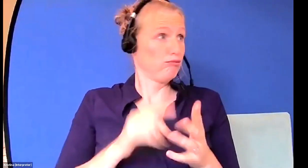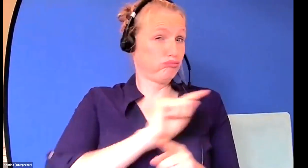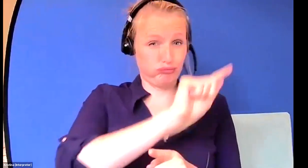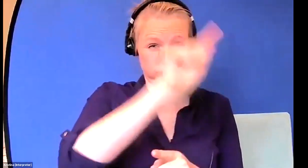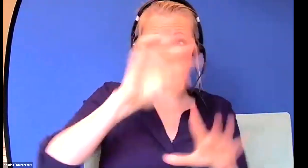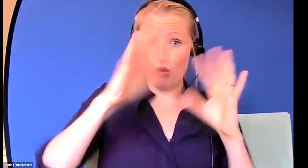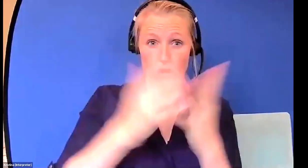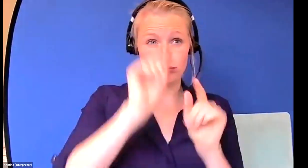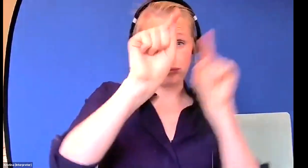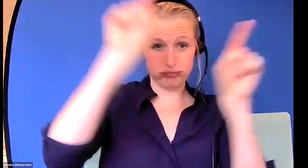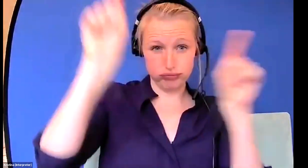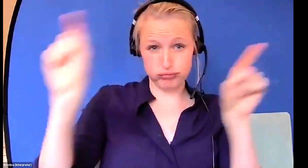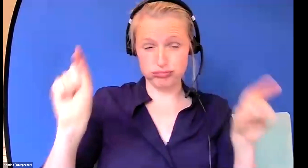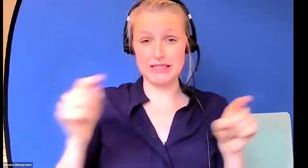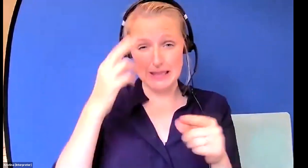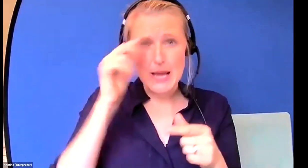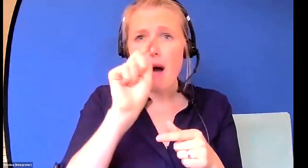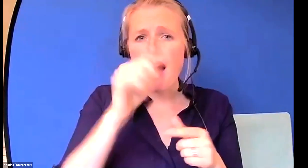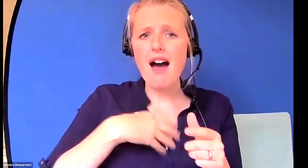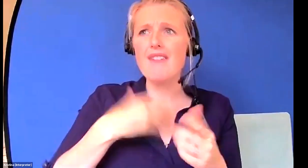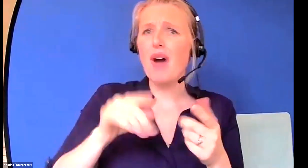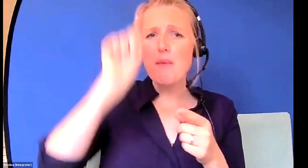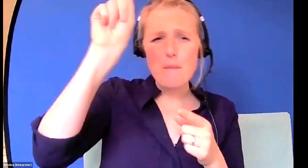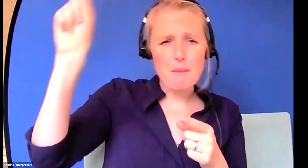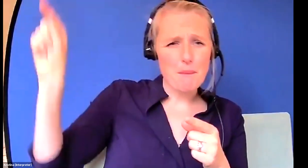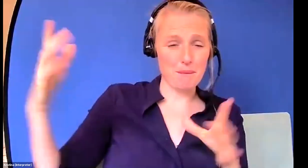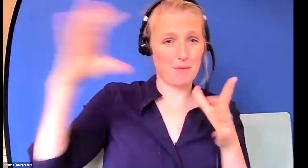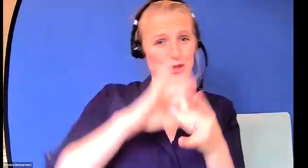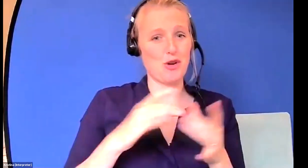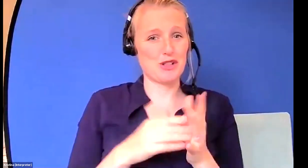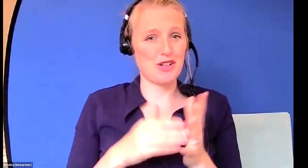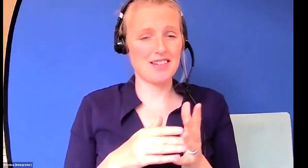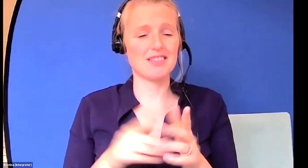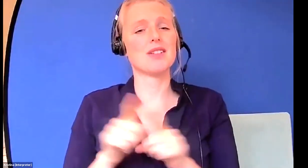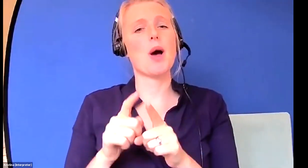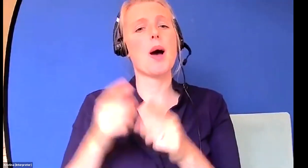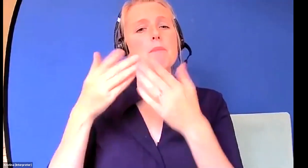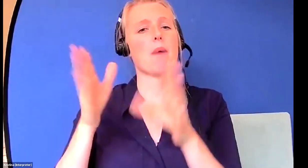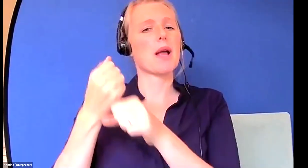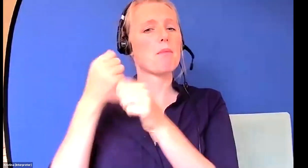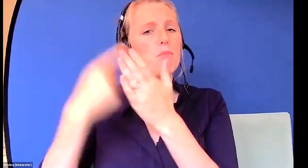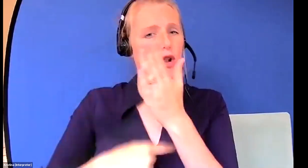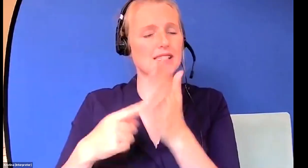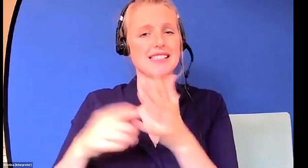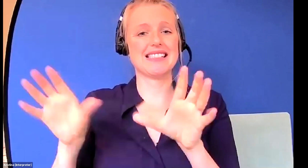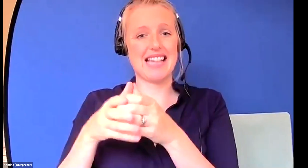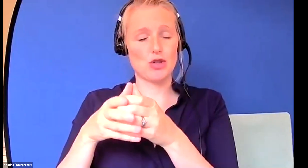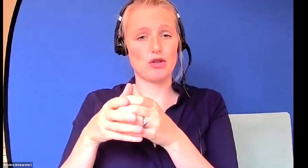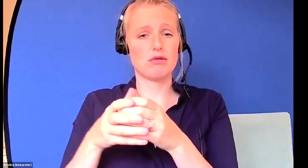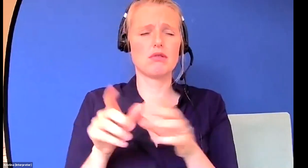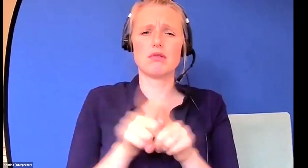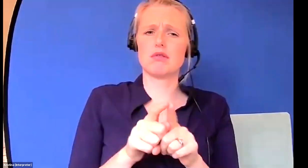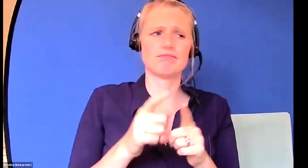many names appearing today that I recognise, and also from the public and policy sector and from the community of people who are